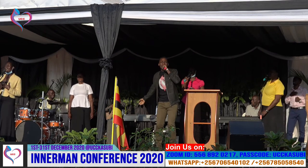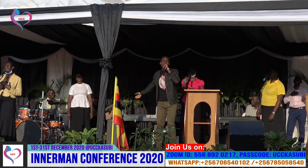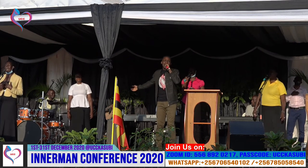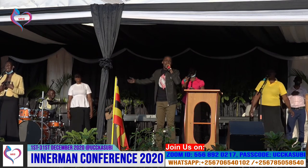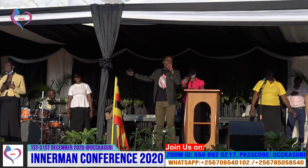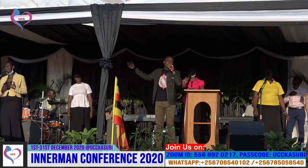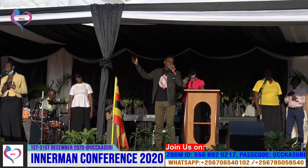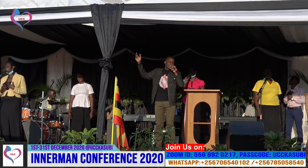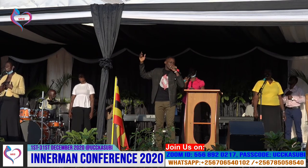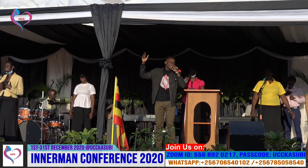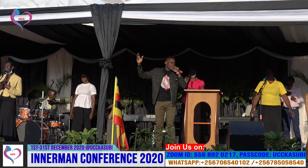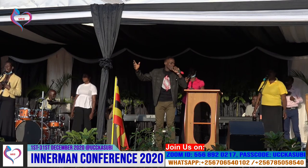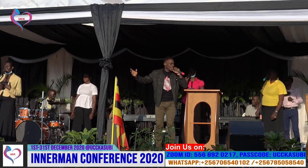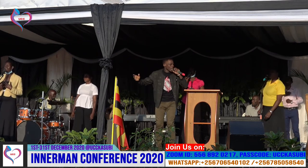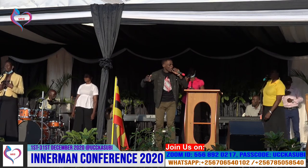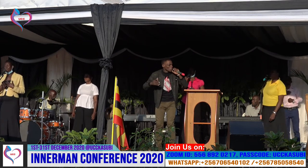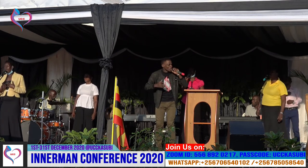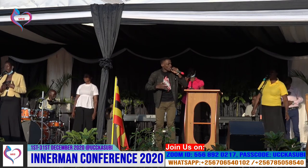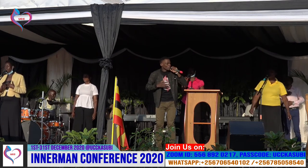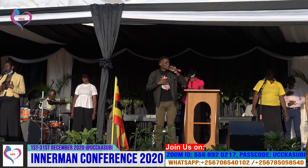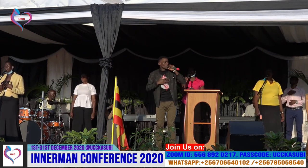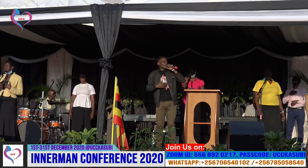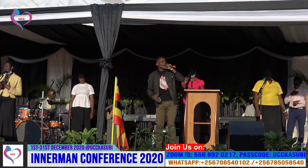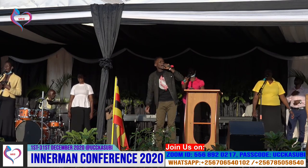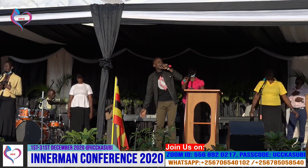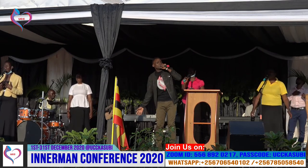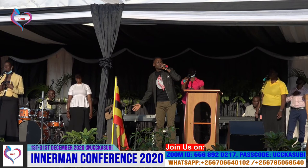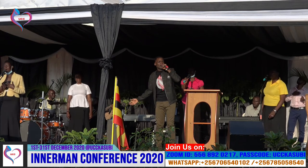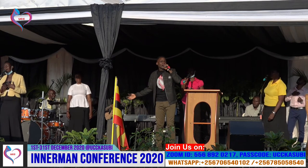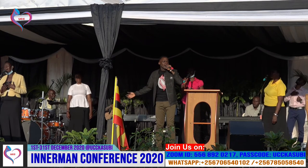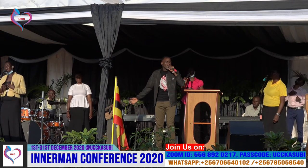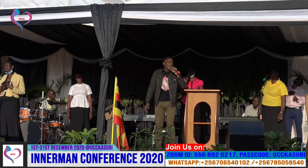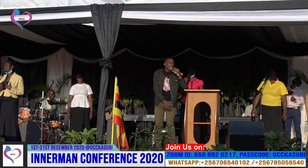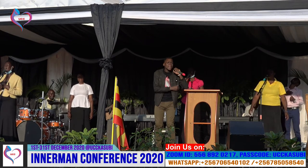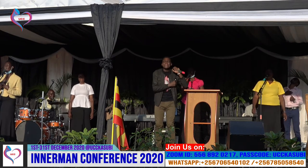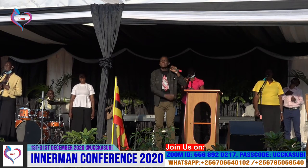Jaya nera Kwe mukama